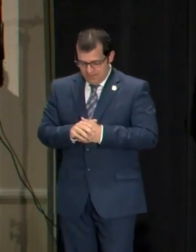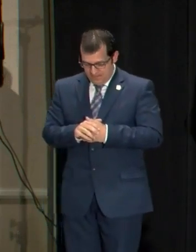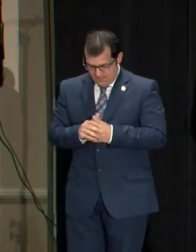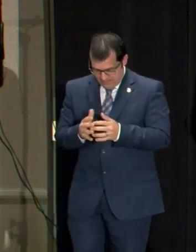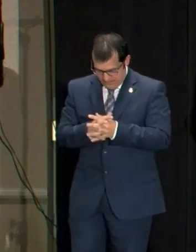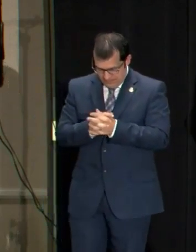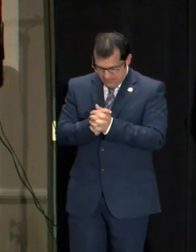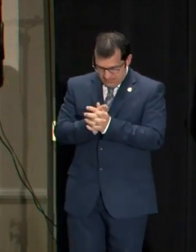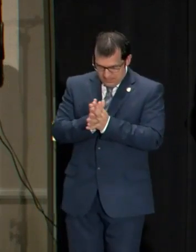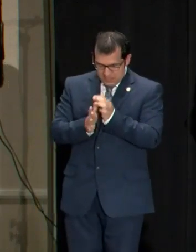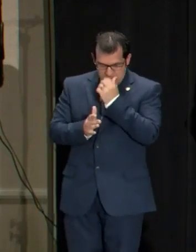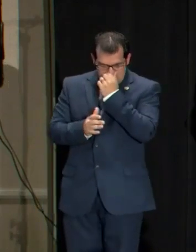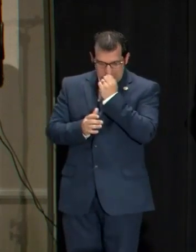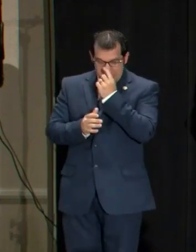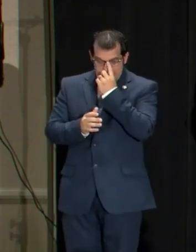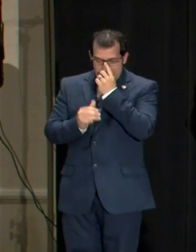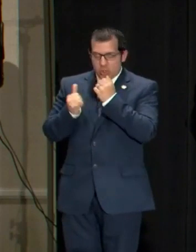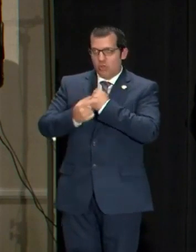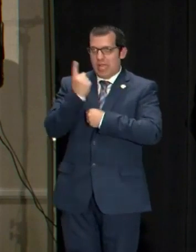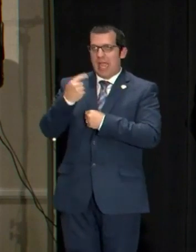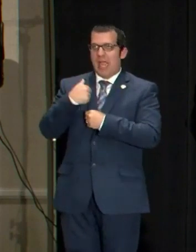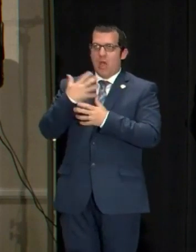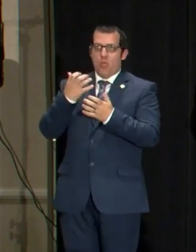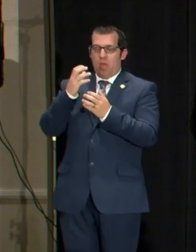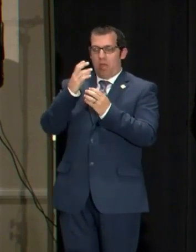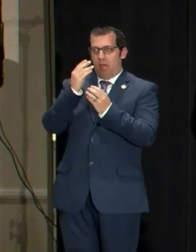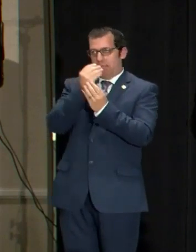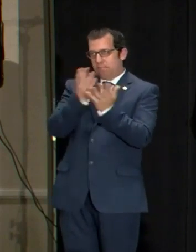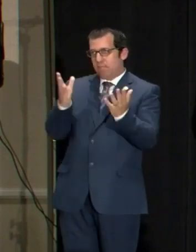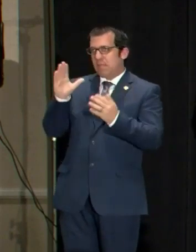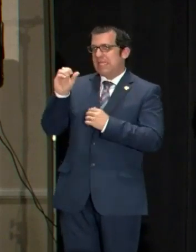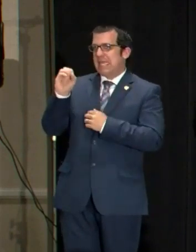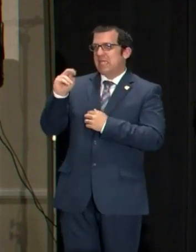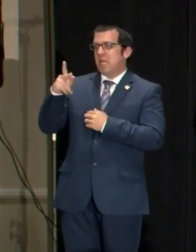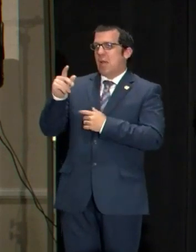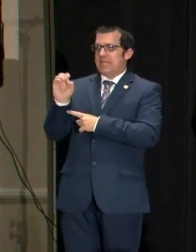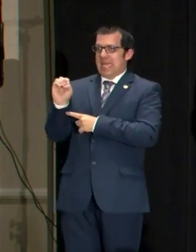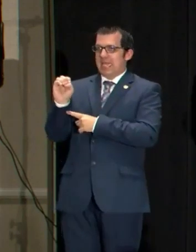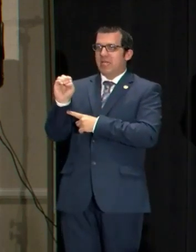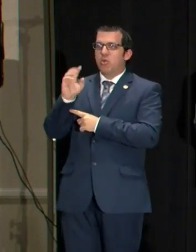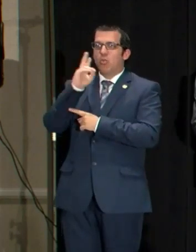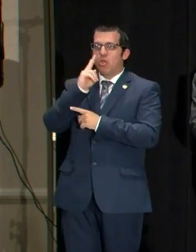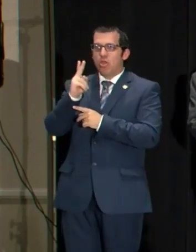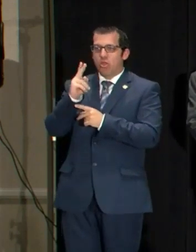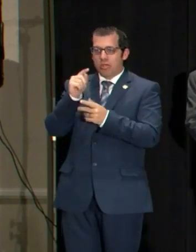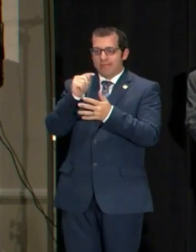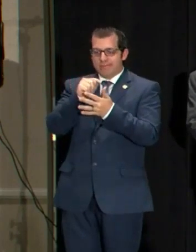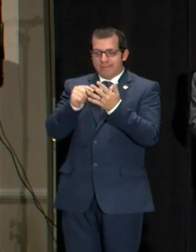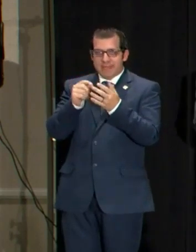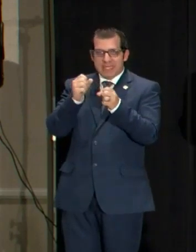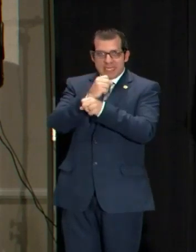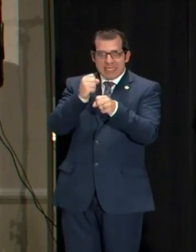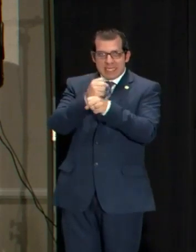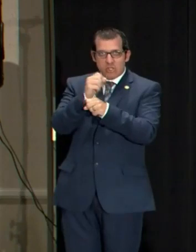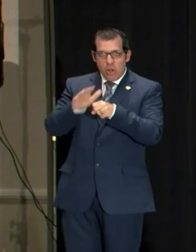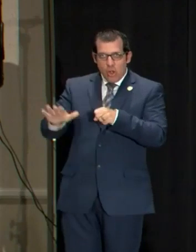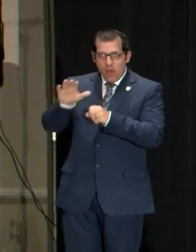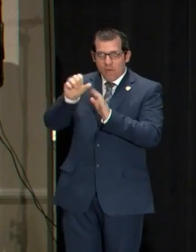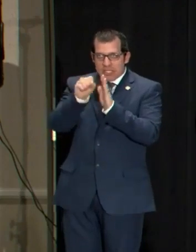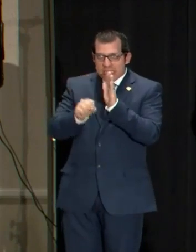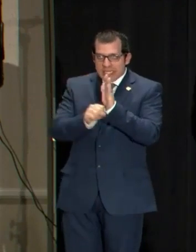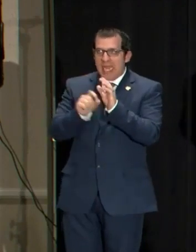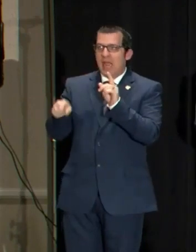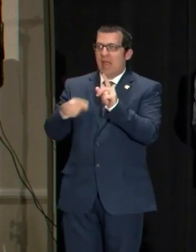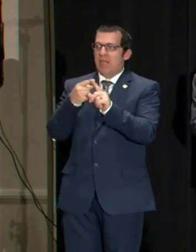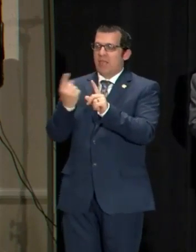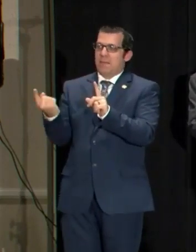I do want to give and go to our case update, and we're going to look at the statistics statewide, and then we're going to come